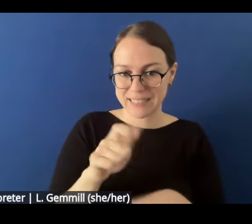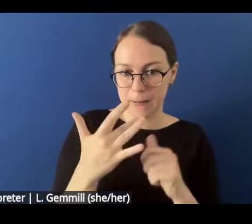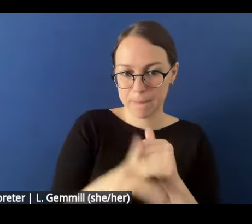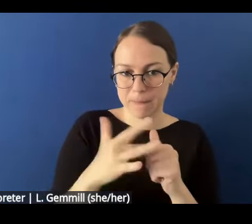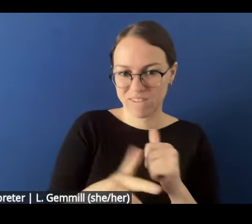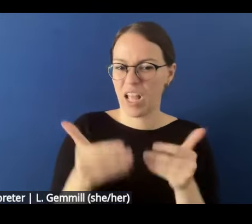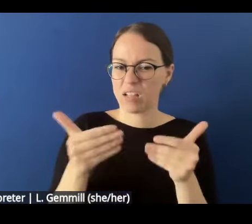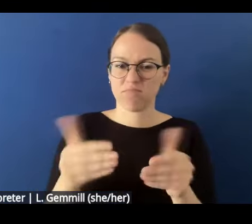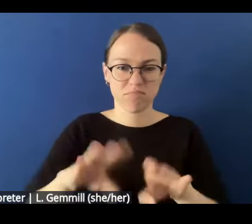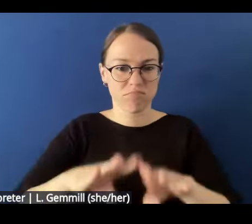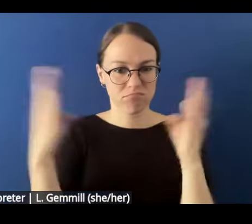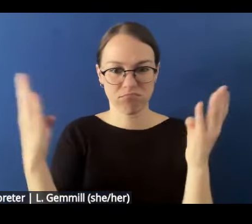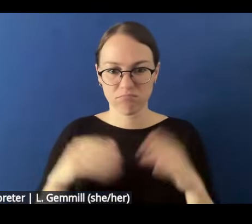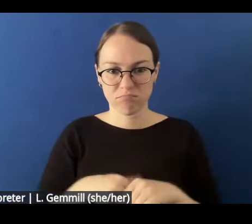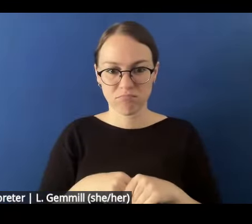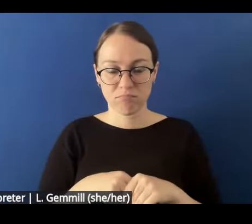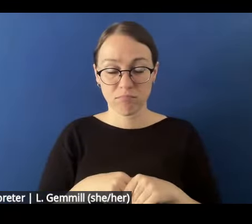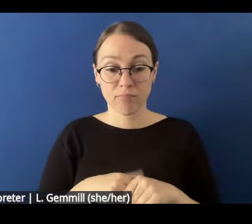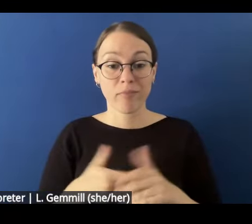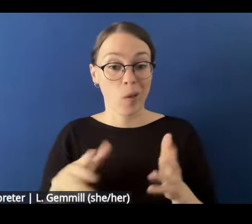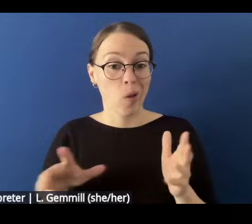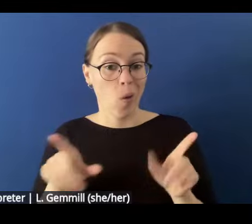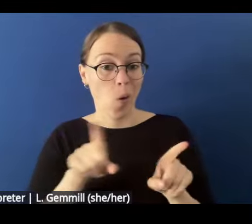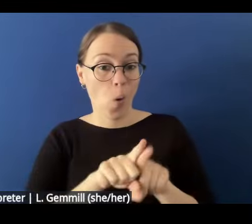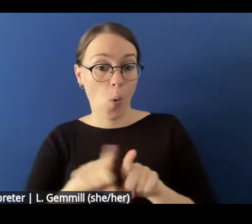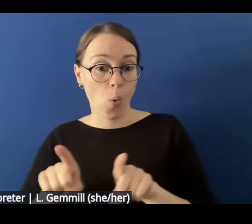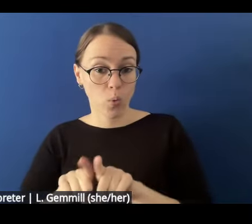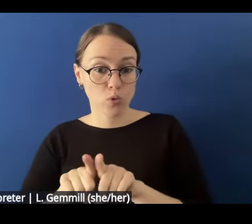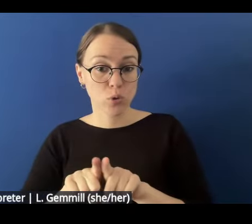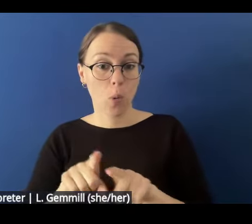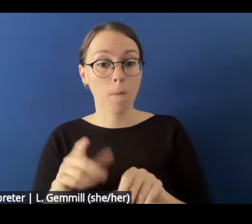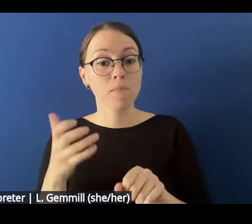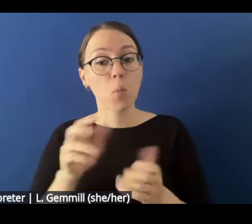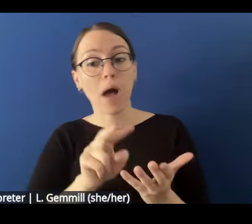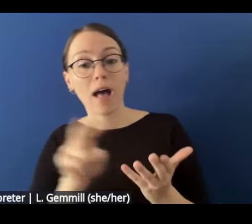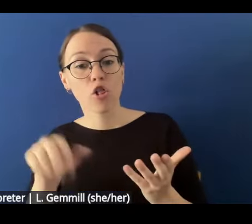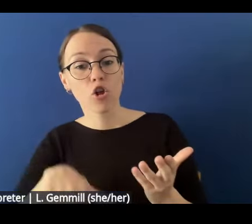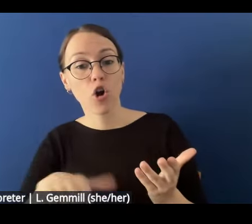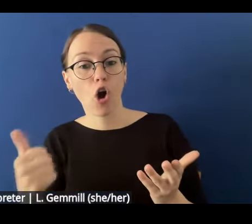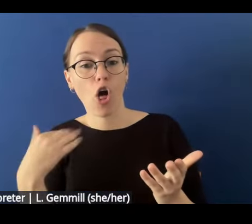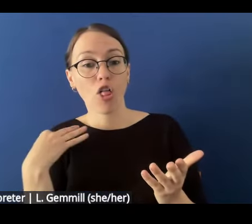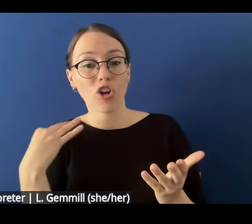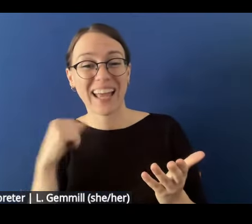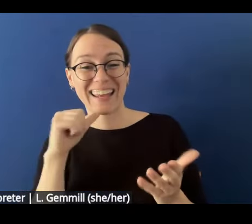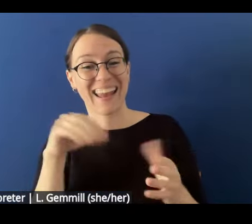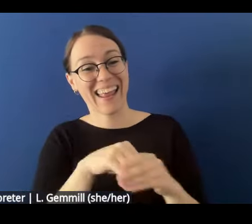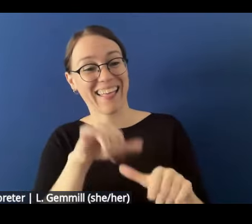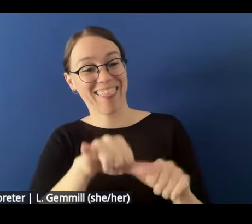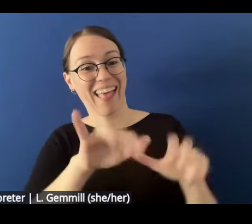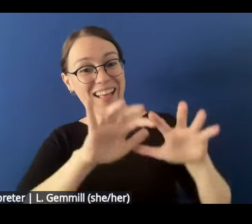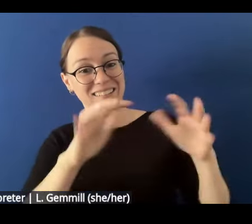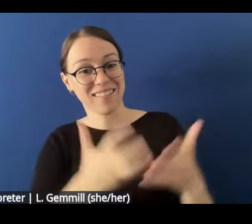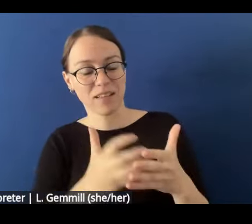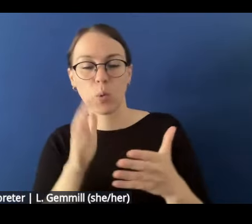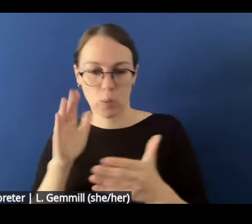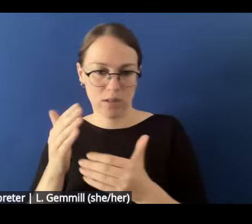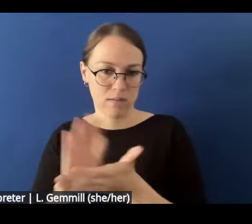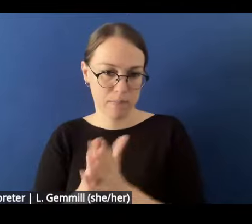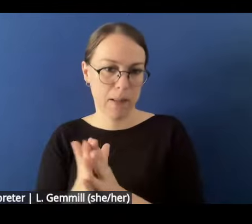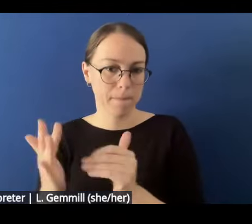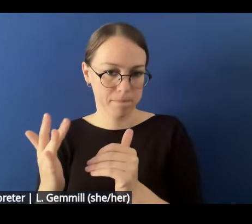other candidates that are not that are in that universe as well, those are made available at the same time as well. So I think that